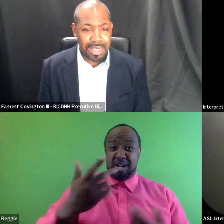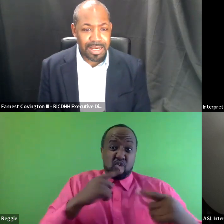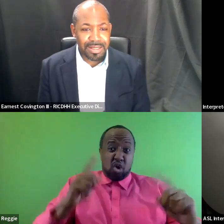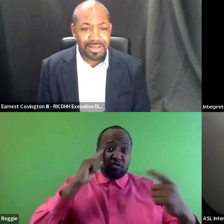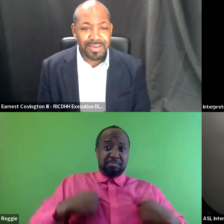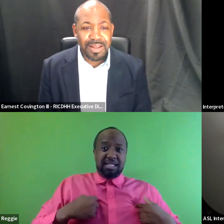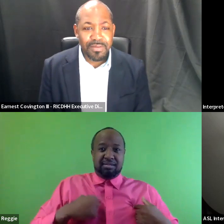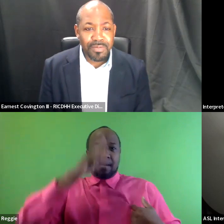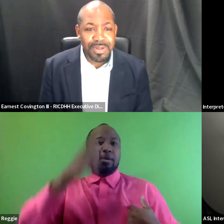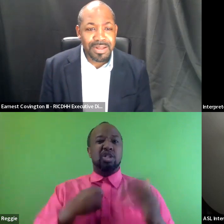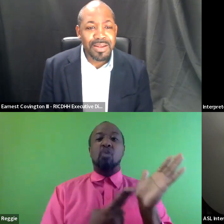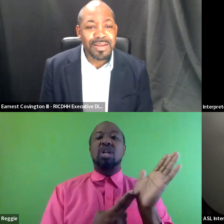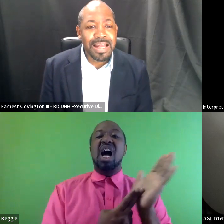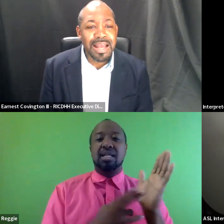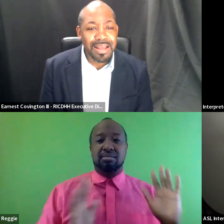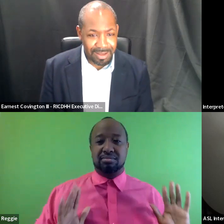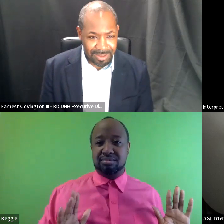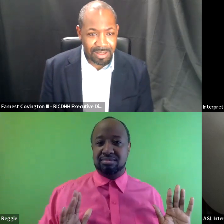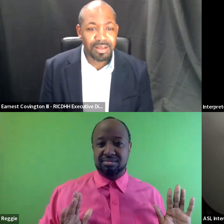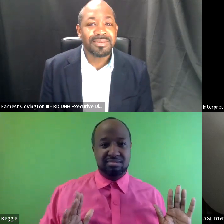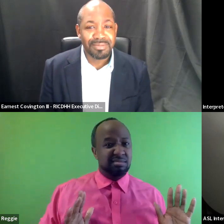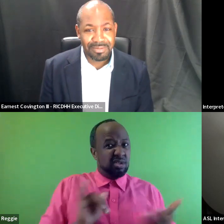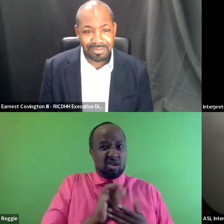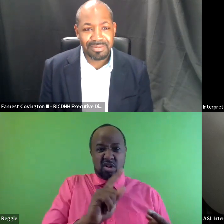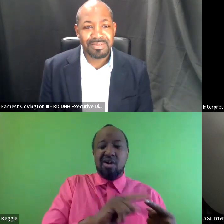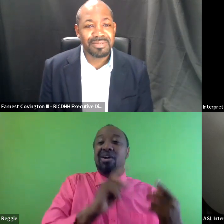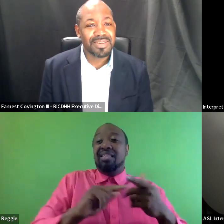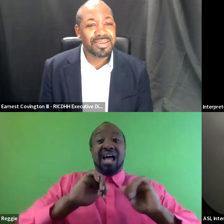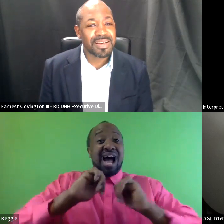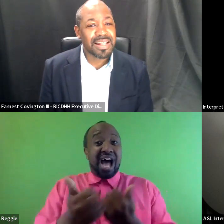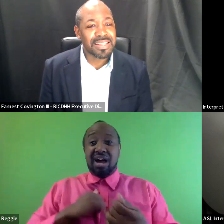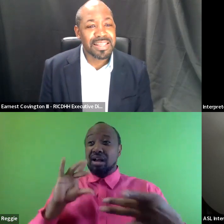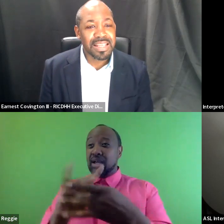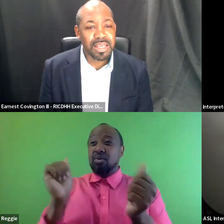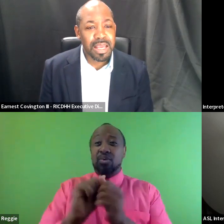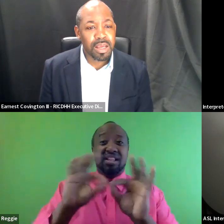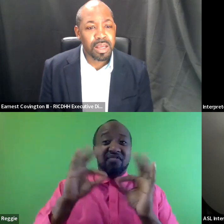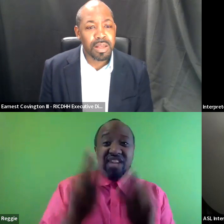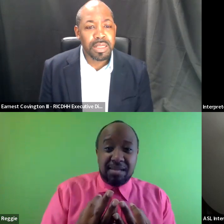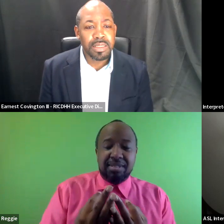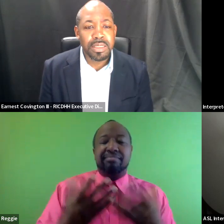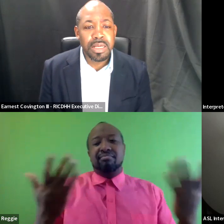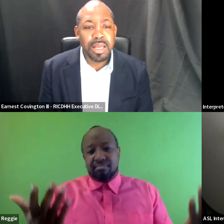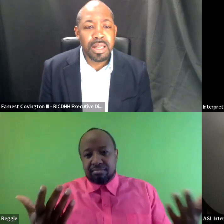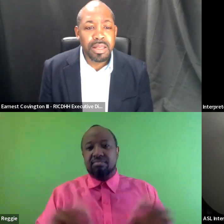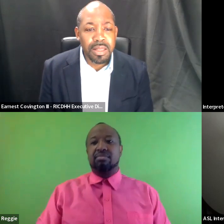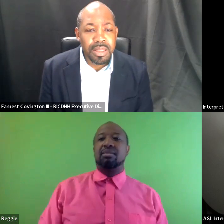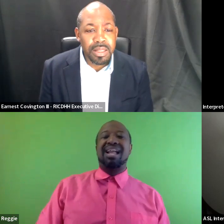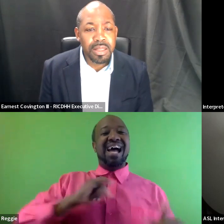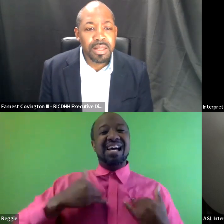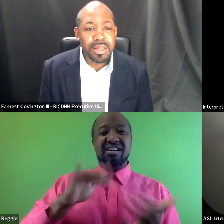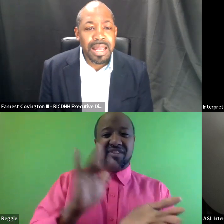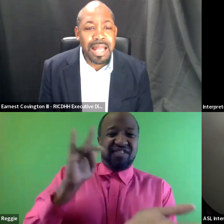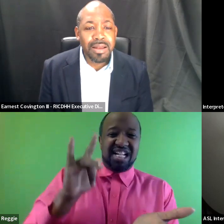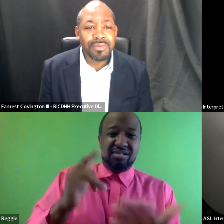So is that approach going to work for everyone? No, but it worked with me. Honesty really works for me. And I find it's how I connect